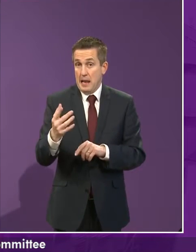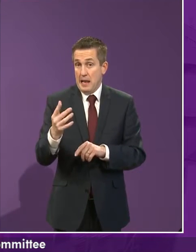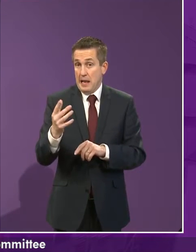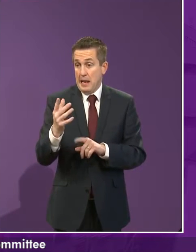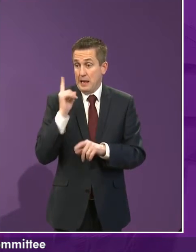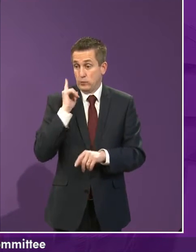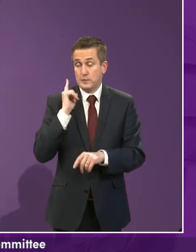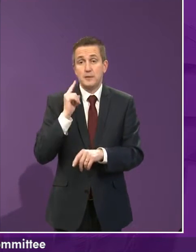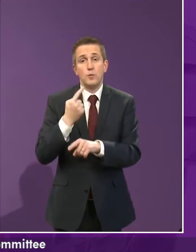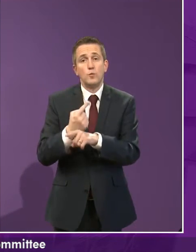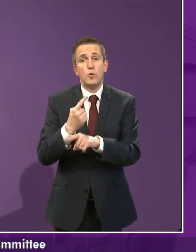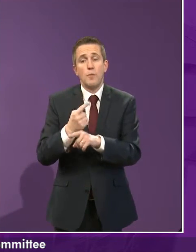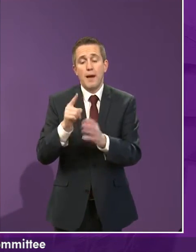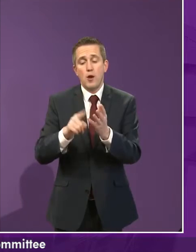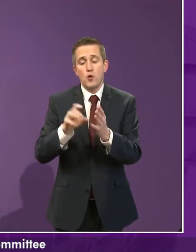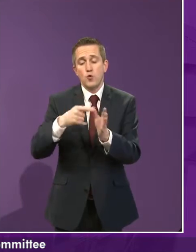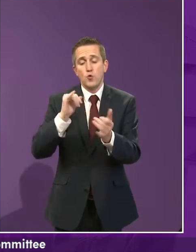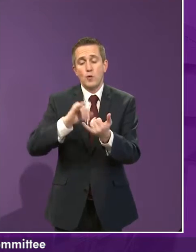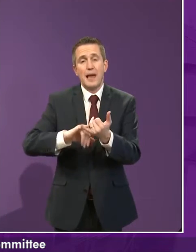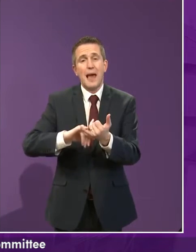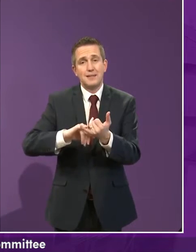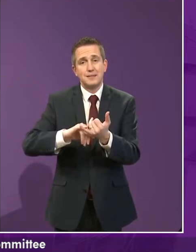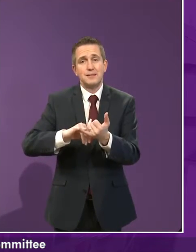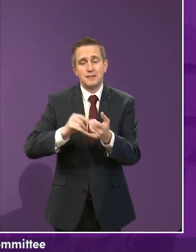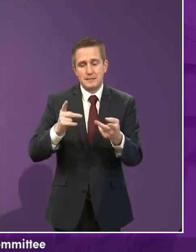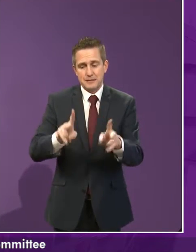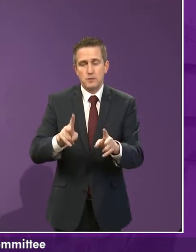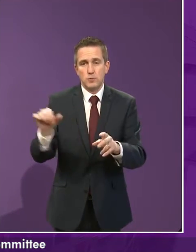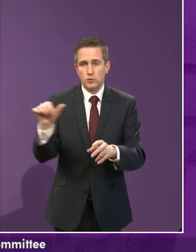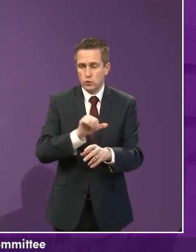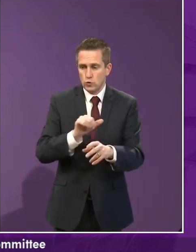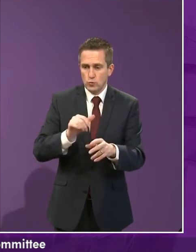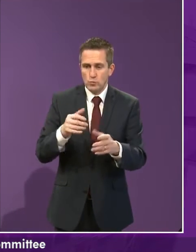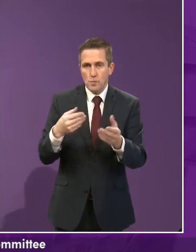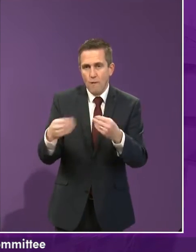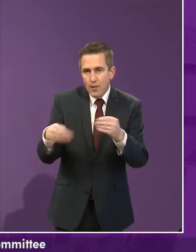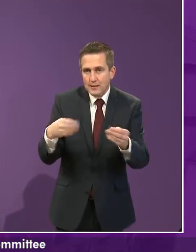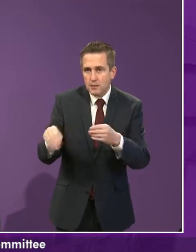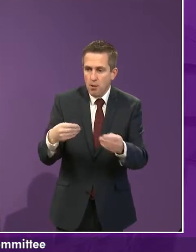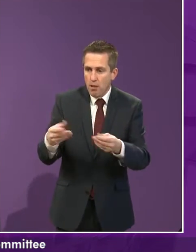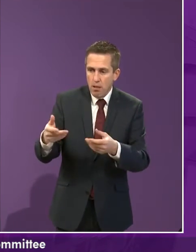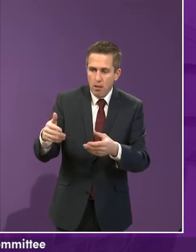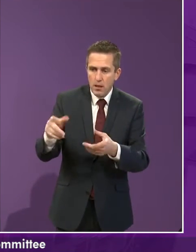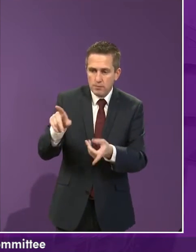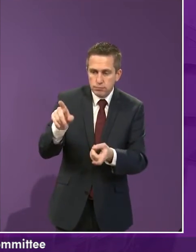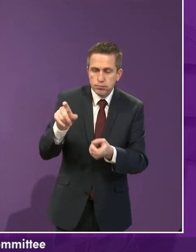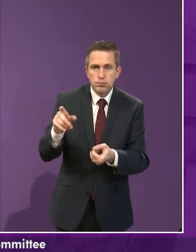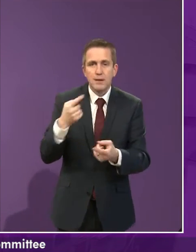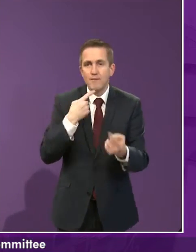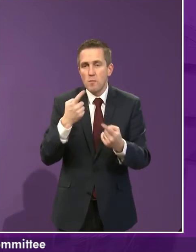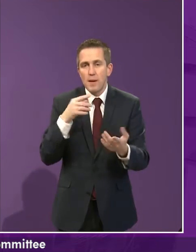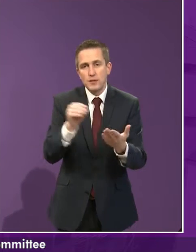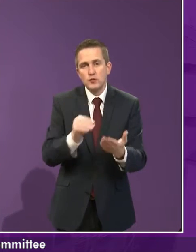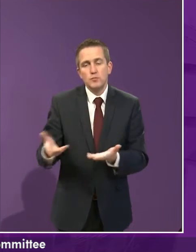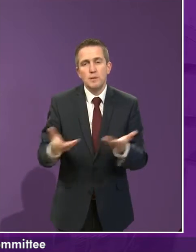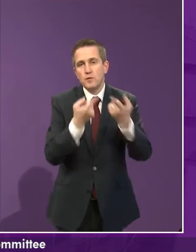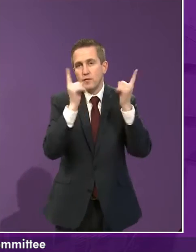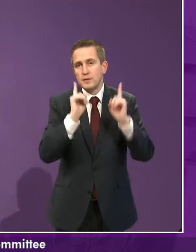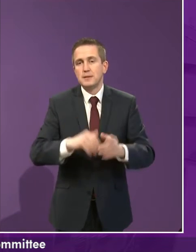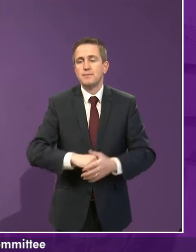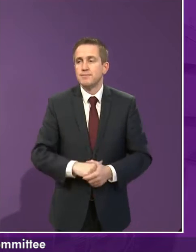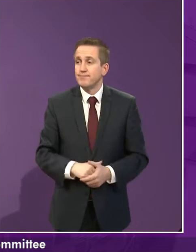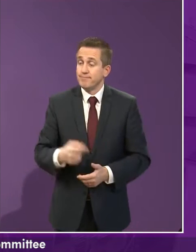the UCAS system being much more responsive to this. I'm going to bring in Alex. Thank you, Convener. Good morning, everybody. Thank you for coming to see